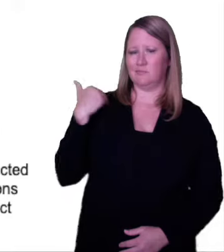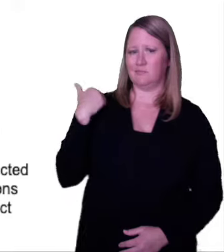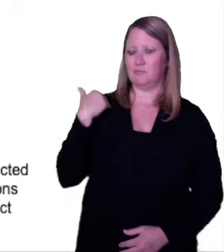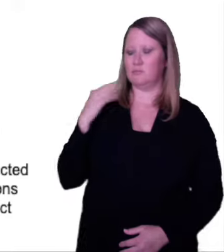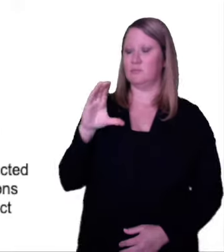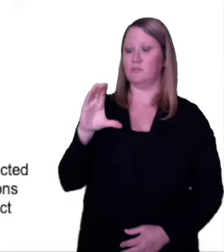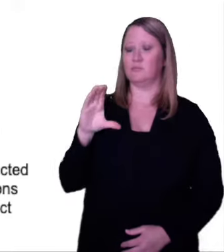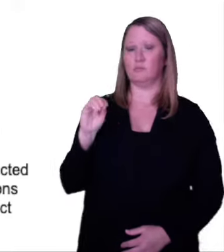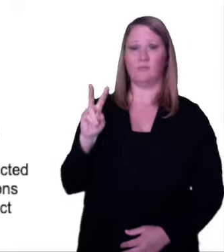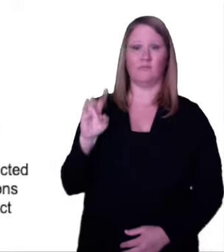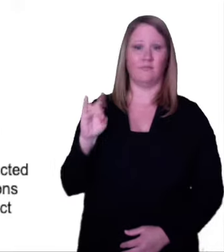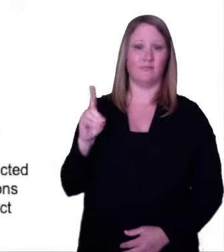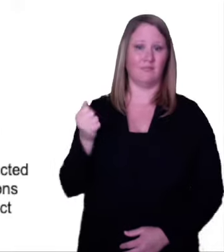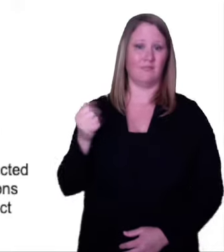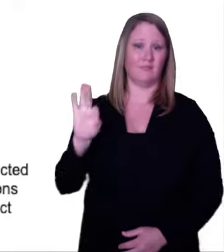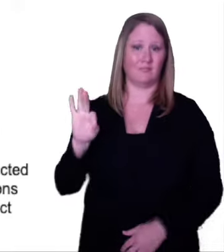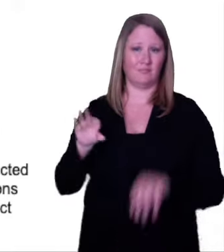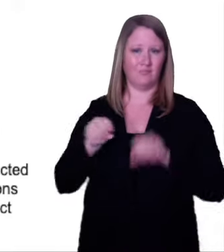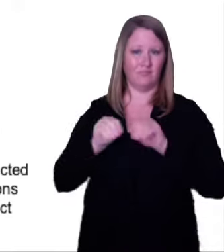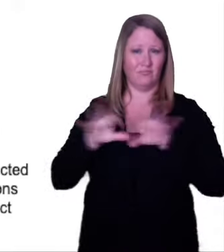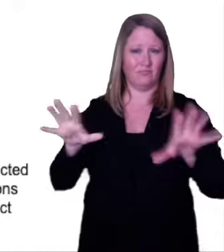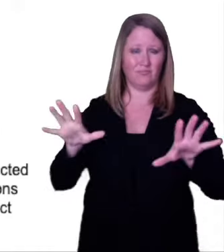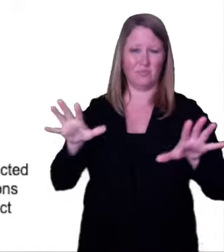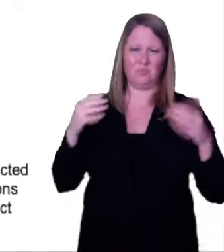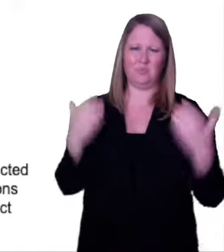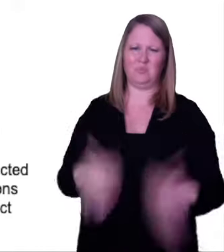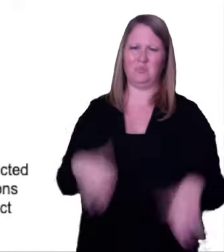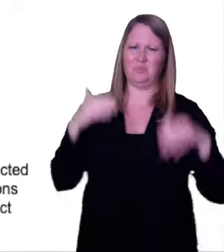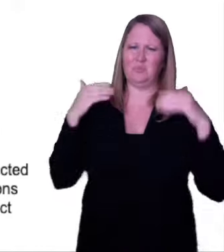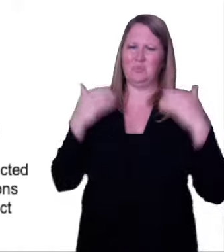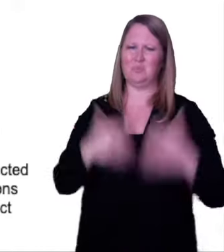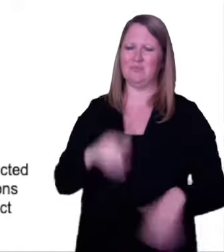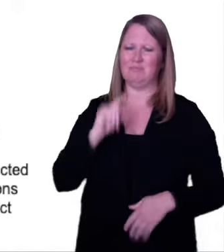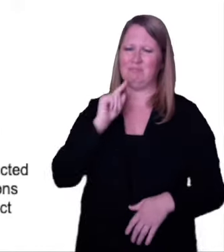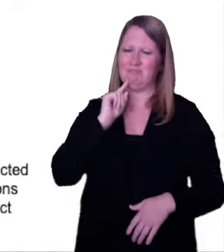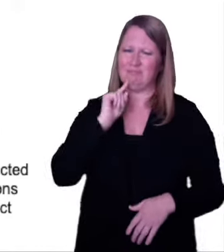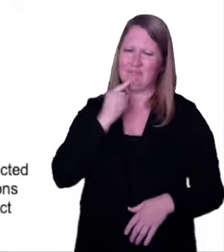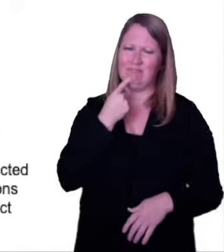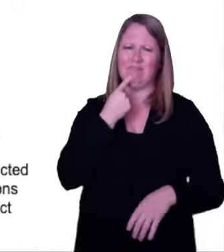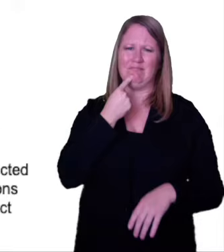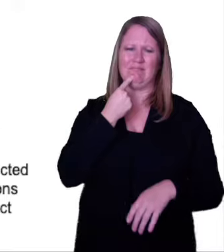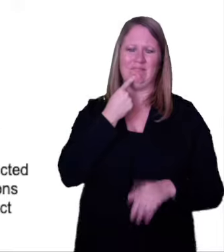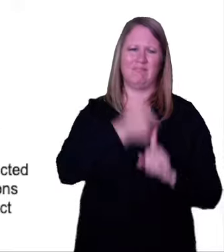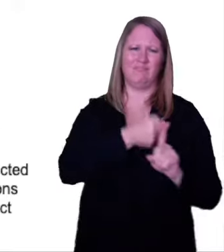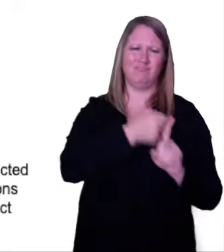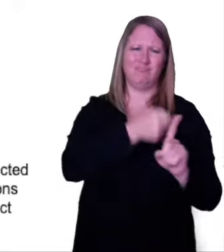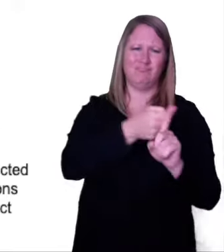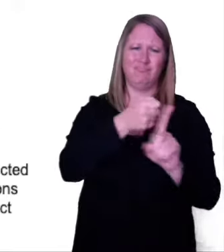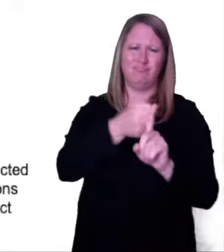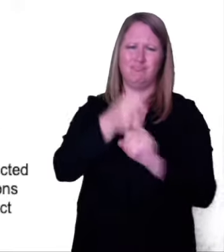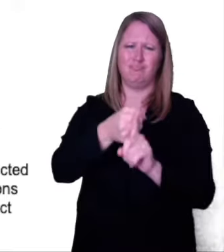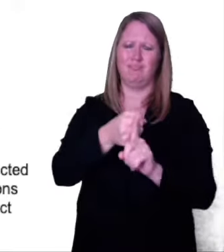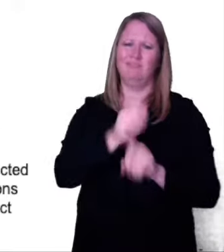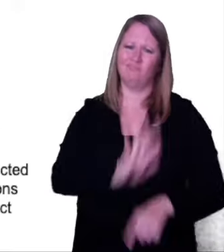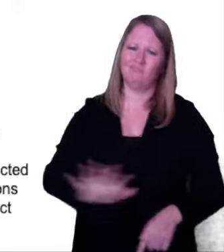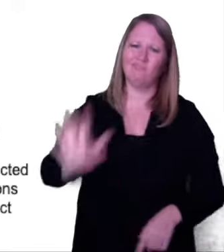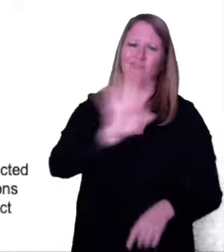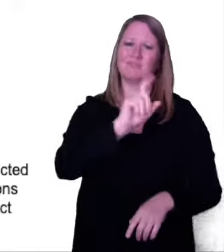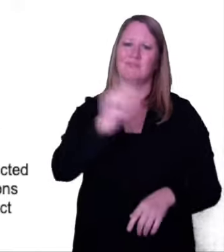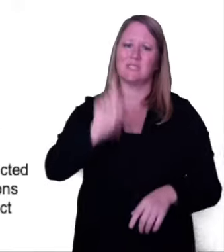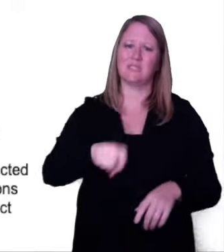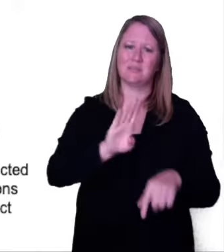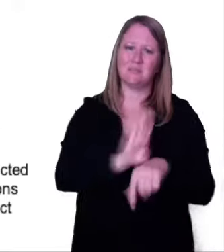whereas, apart from the threats to health and safety, COVID-19 has also wrought havoc on the many